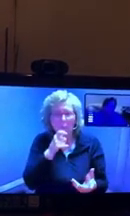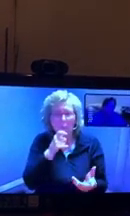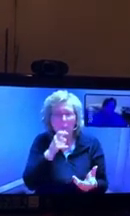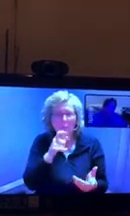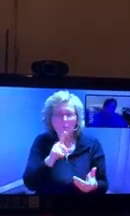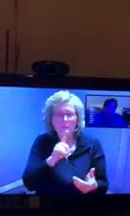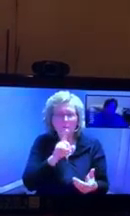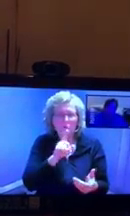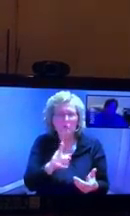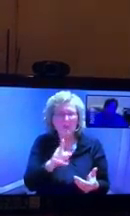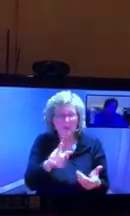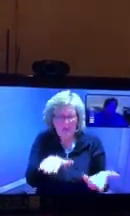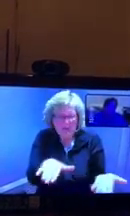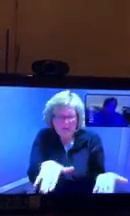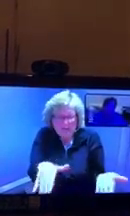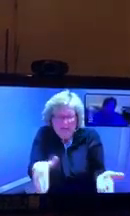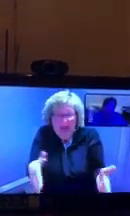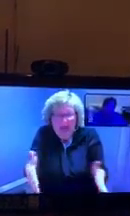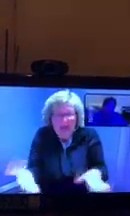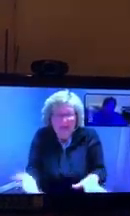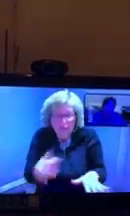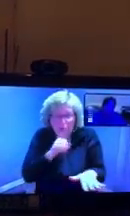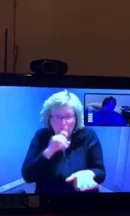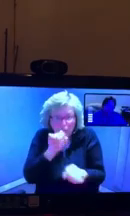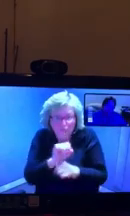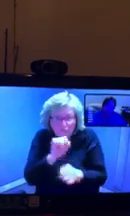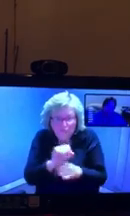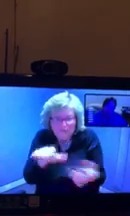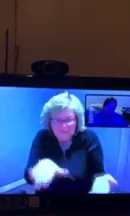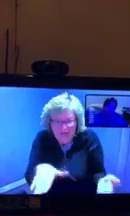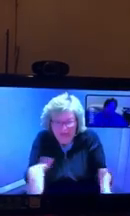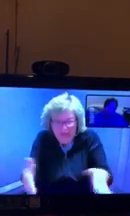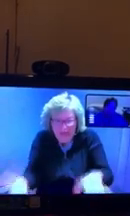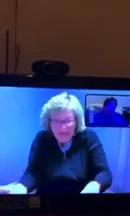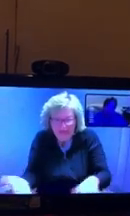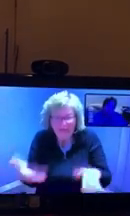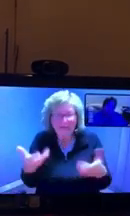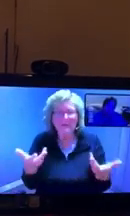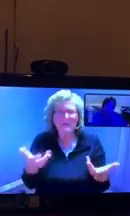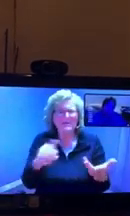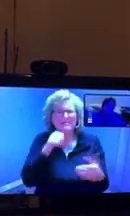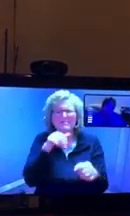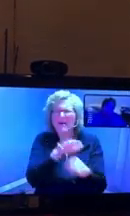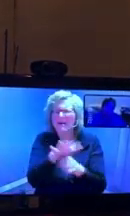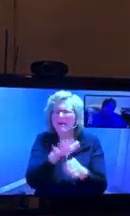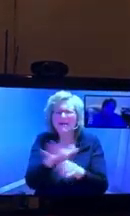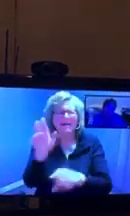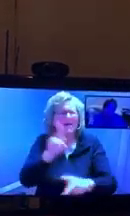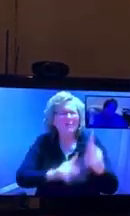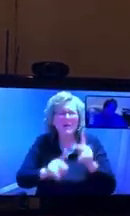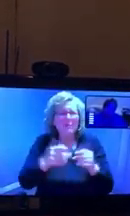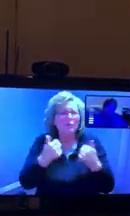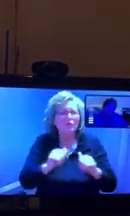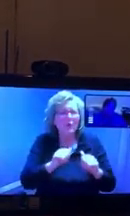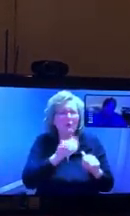some of them are dying, literally dying right now, and there's not enough people reaching out to help. Well,